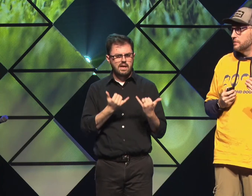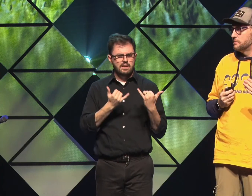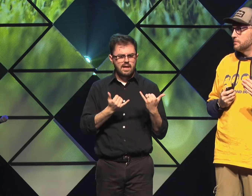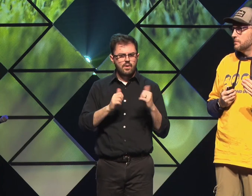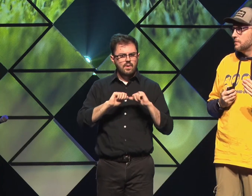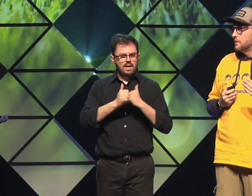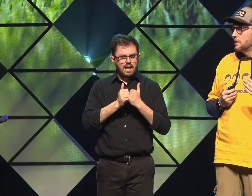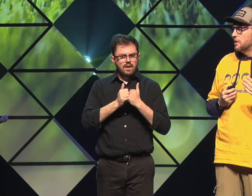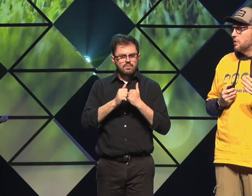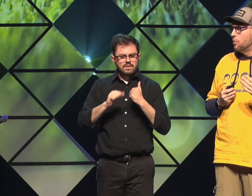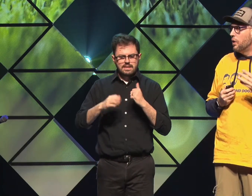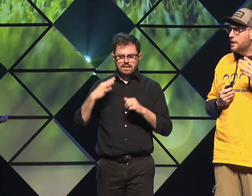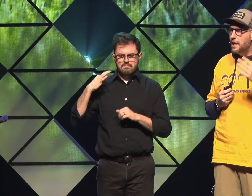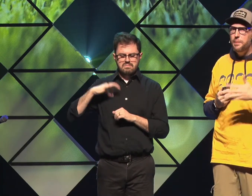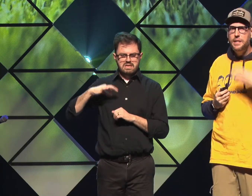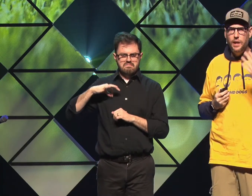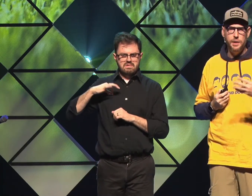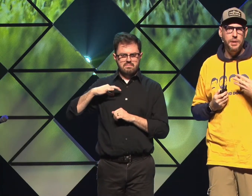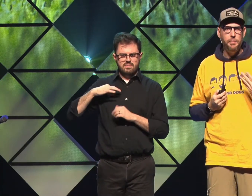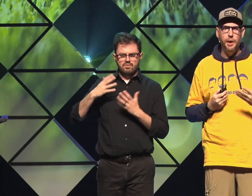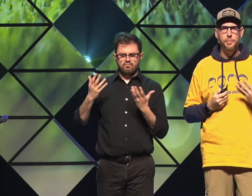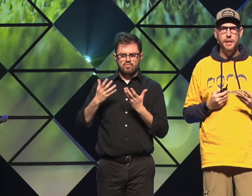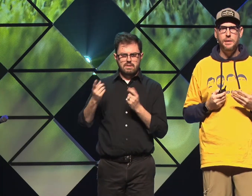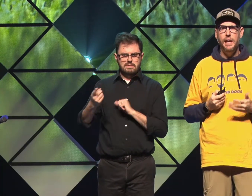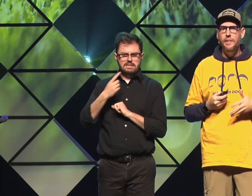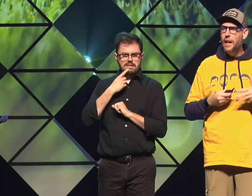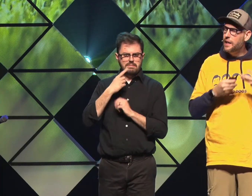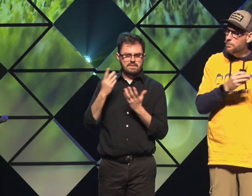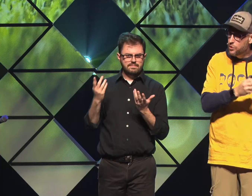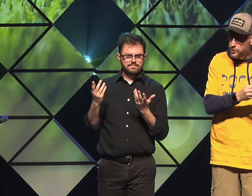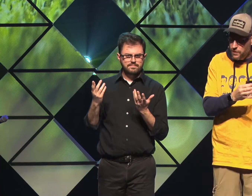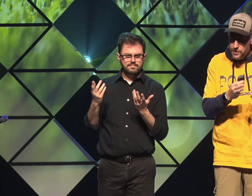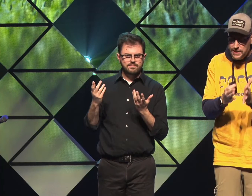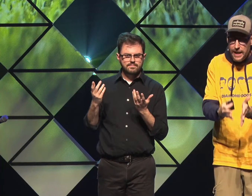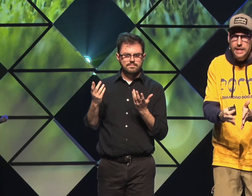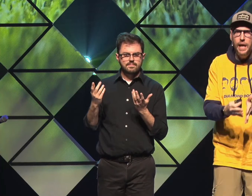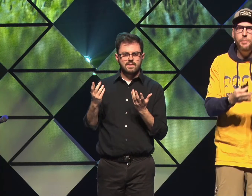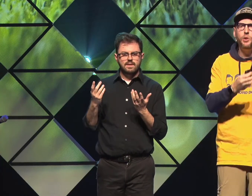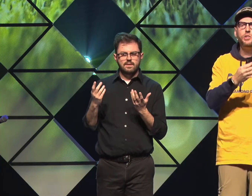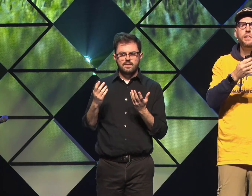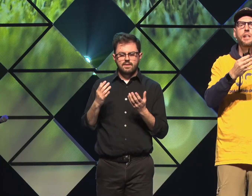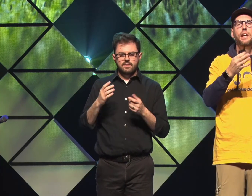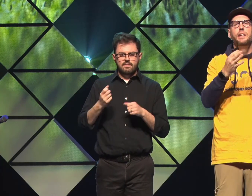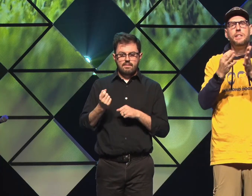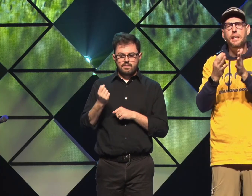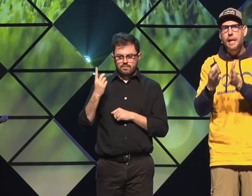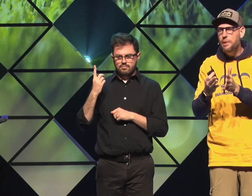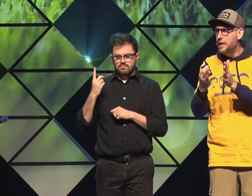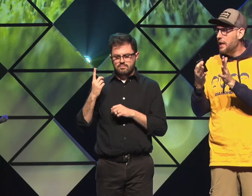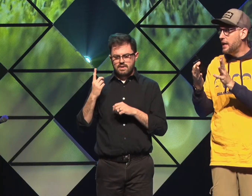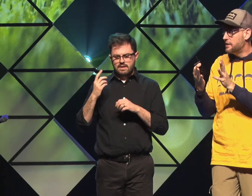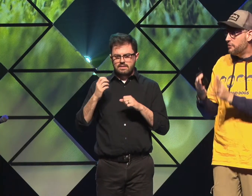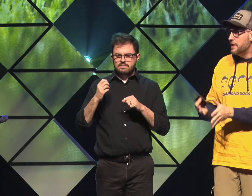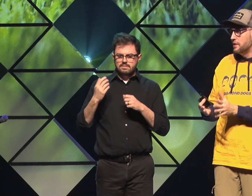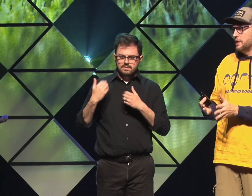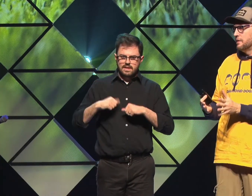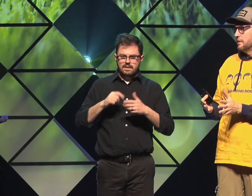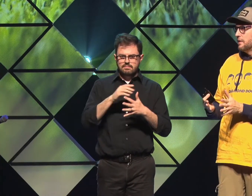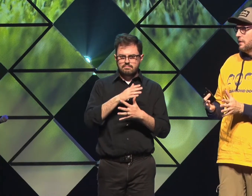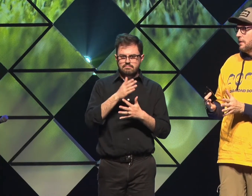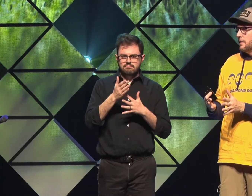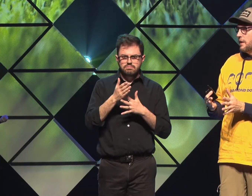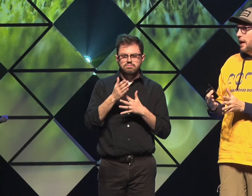signal? What can they be telling me about me? And then I can move to understanding that emotion, to naming it as a